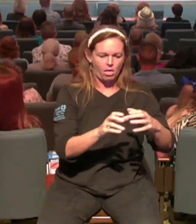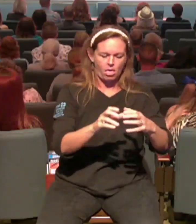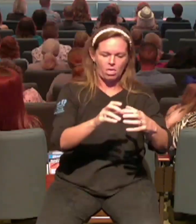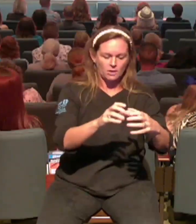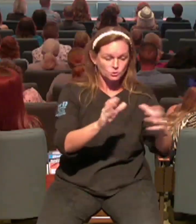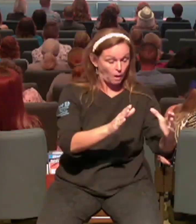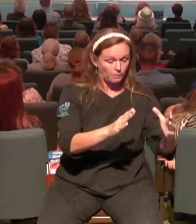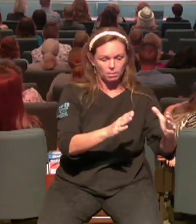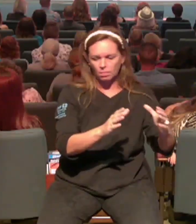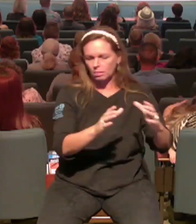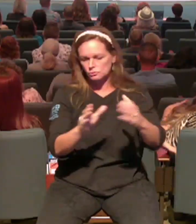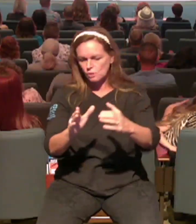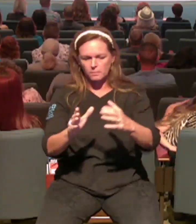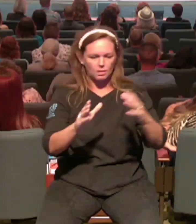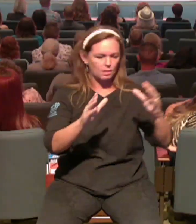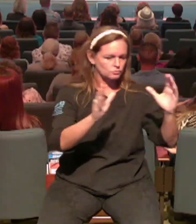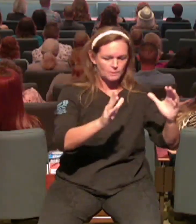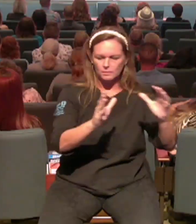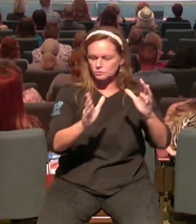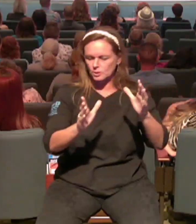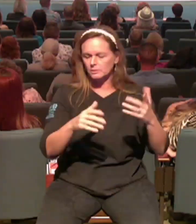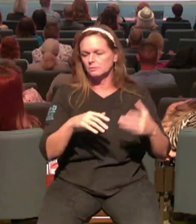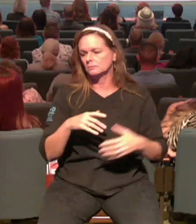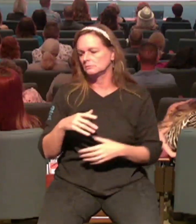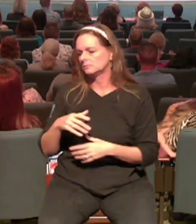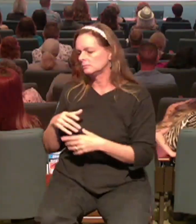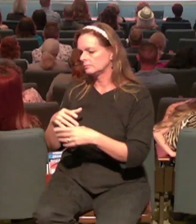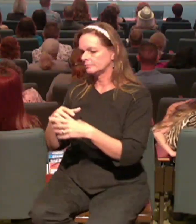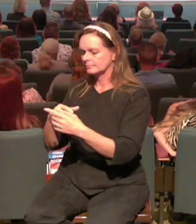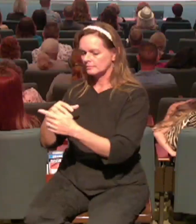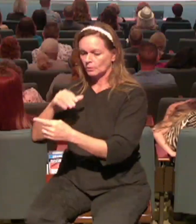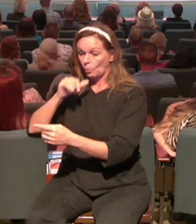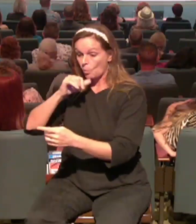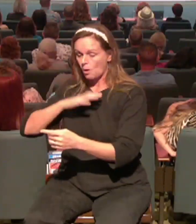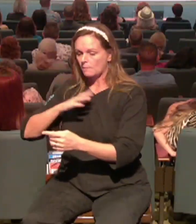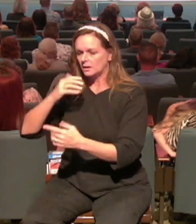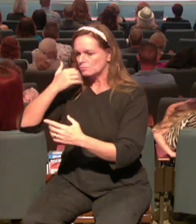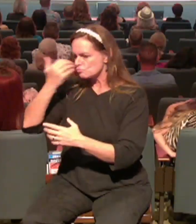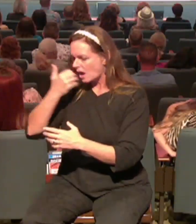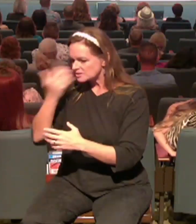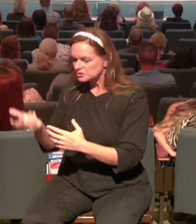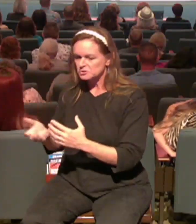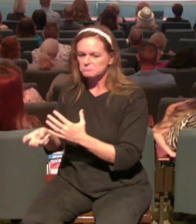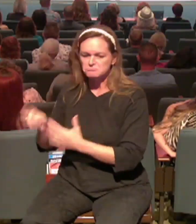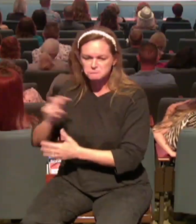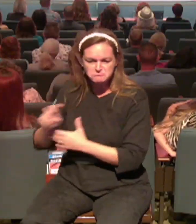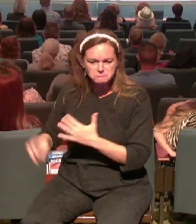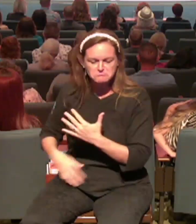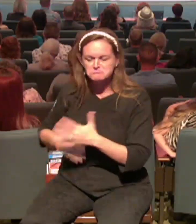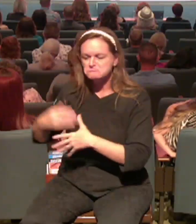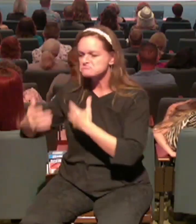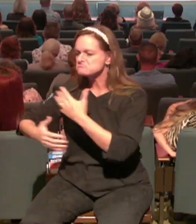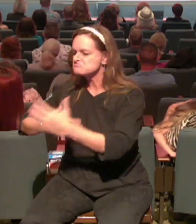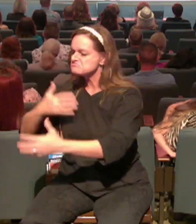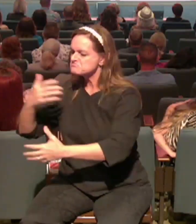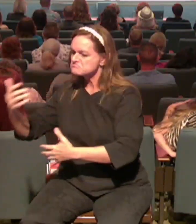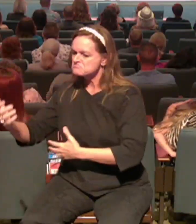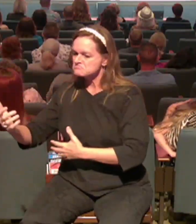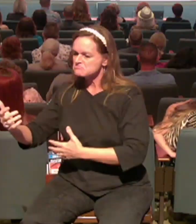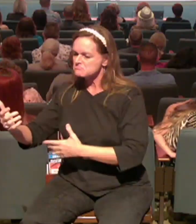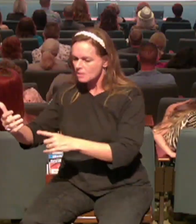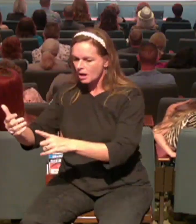Land, and God showed grace to a prostitute named Rahab and her entire family, and she becomes a part of the lineage of the line of